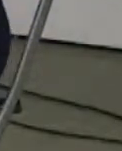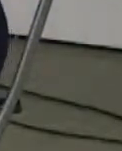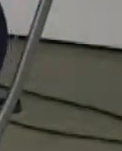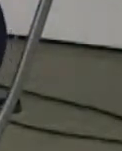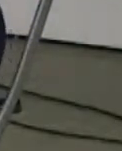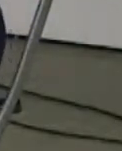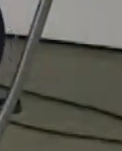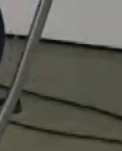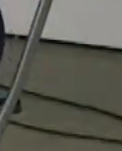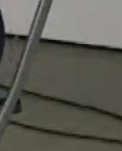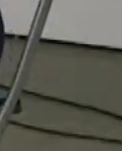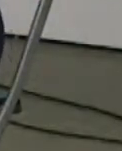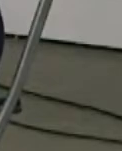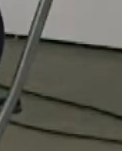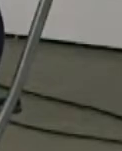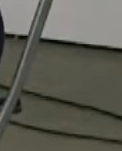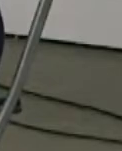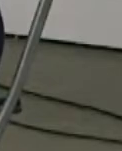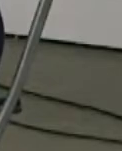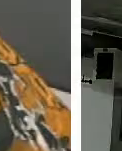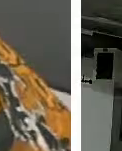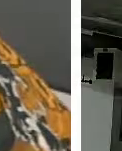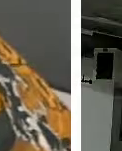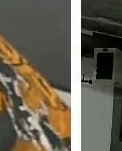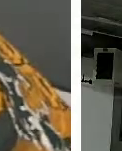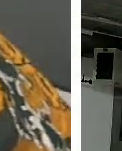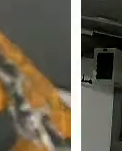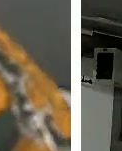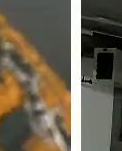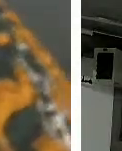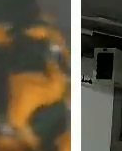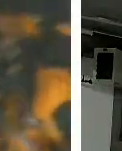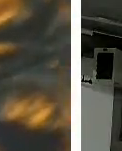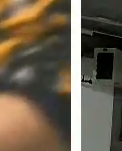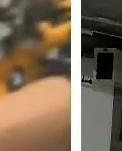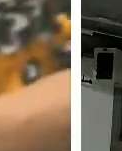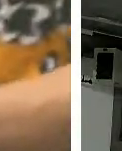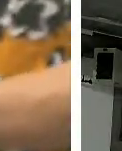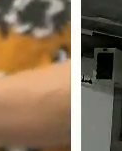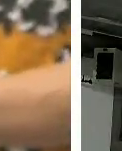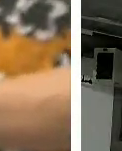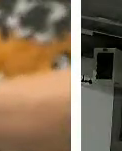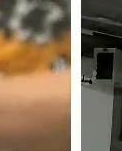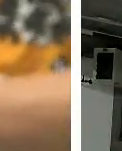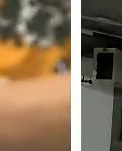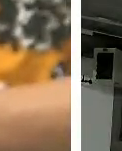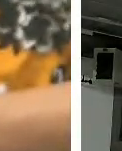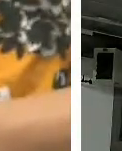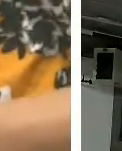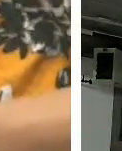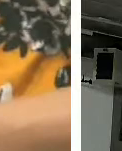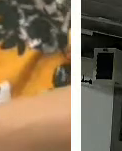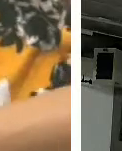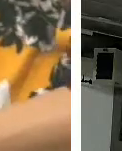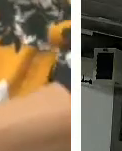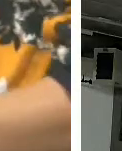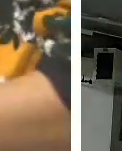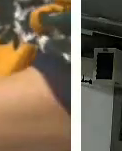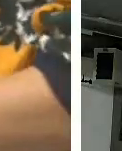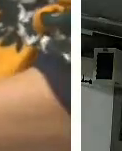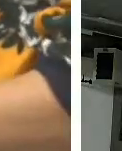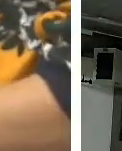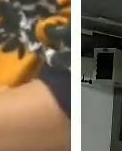Anna's told me I've got to start. Hi everybody, lovely to see people